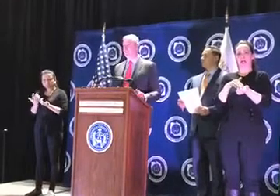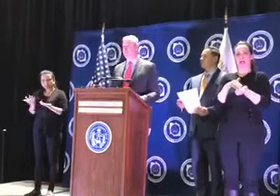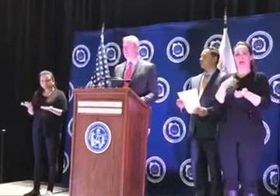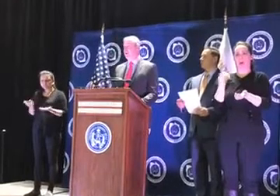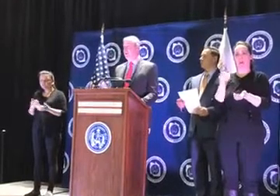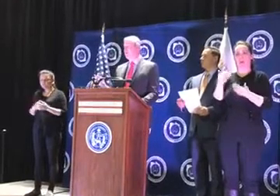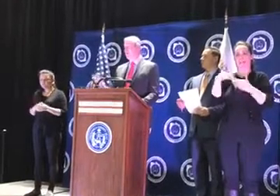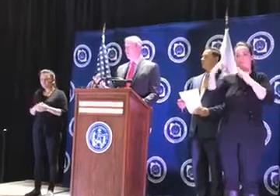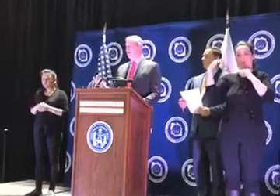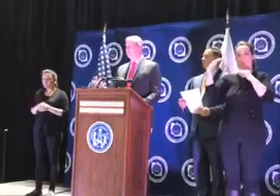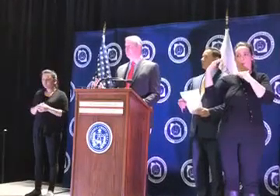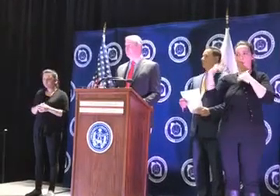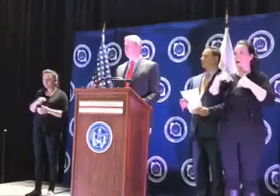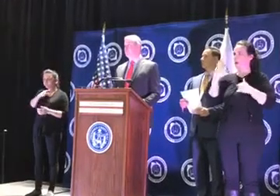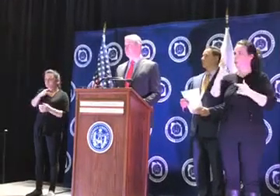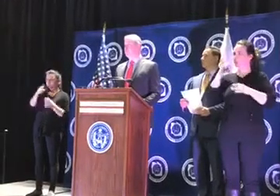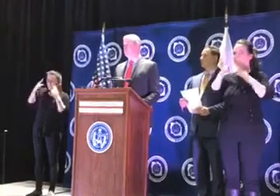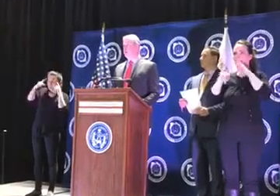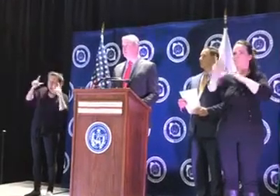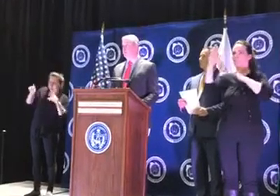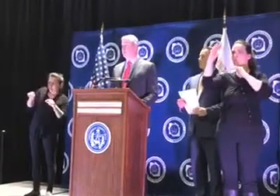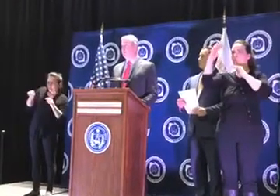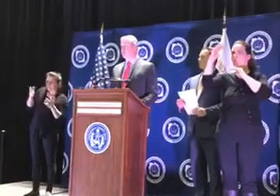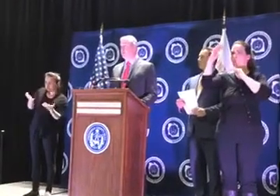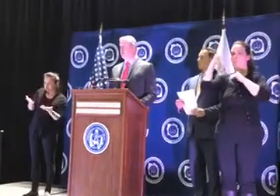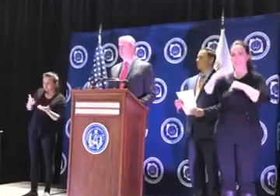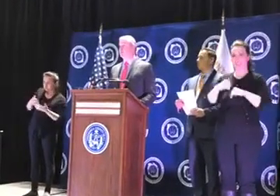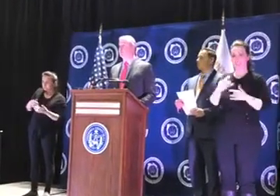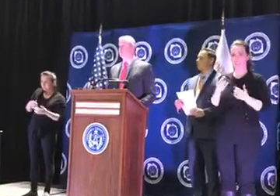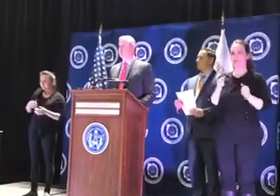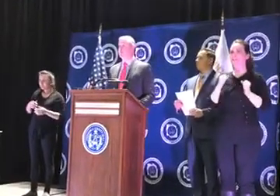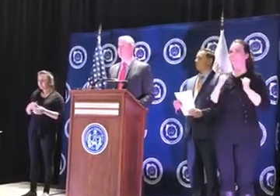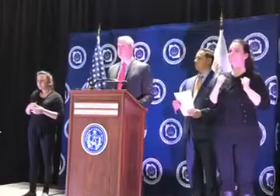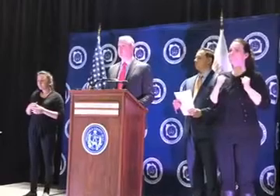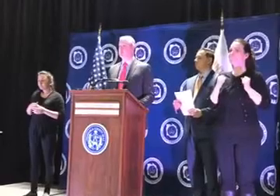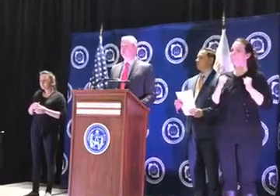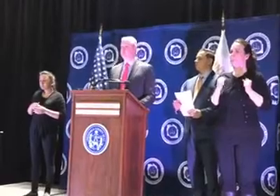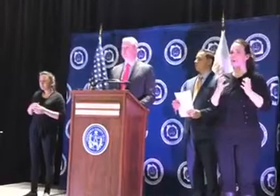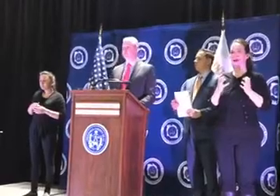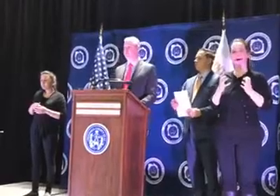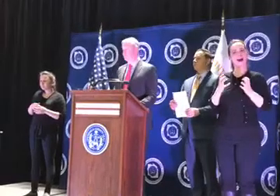yes, my optimism is measured, but I'm still optimistic.